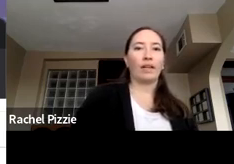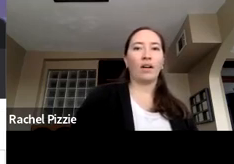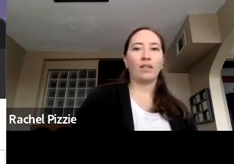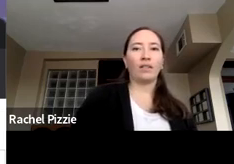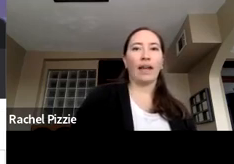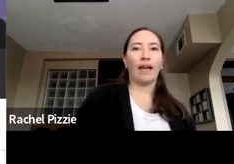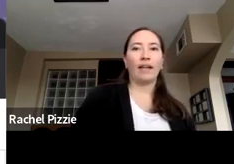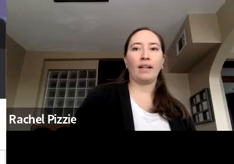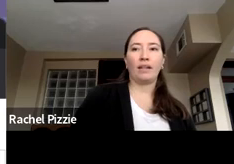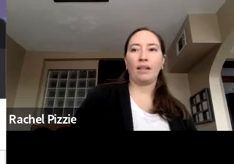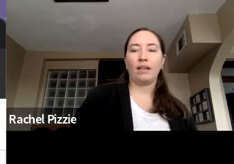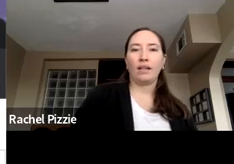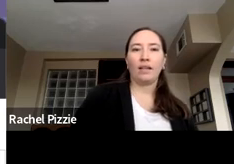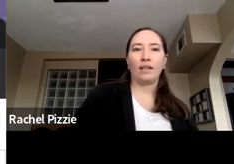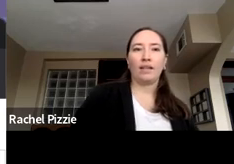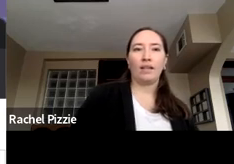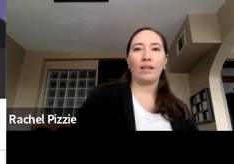I can also look at